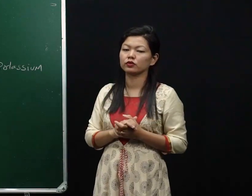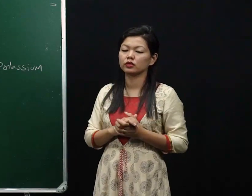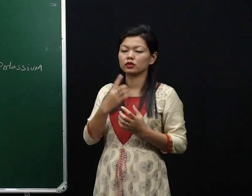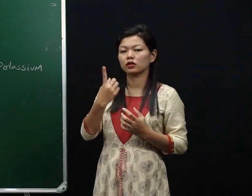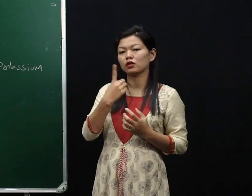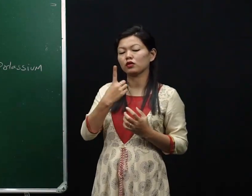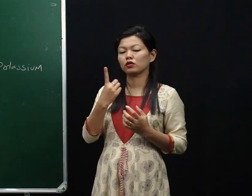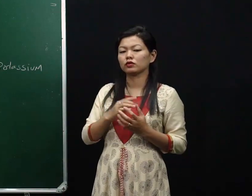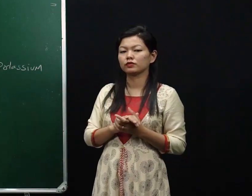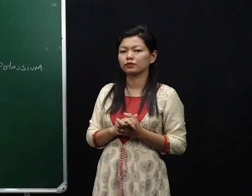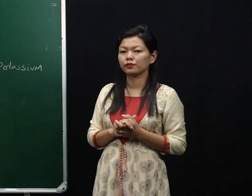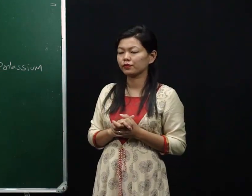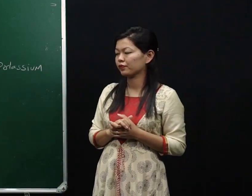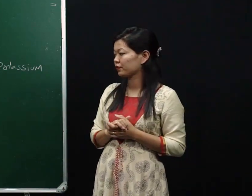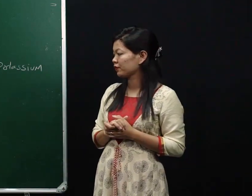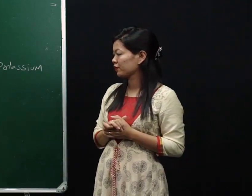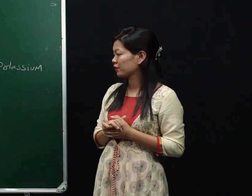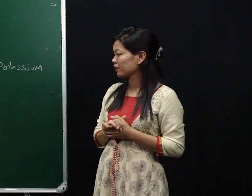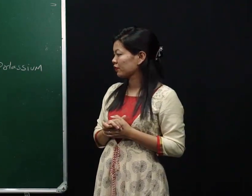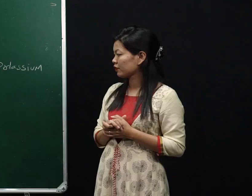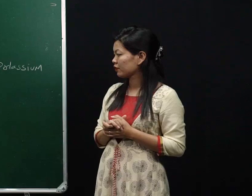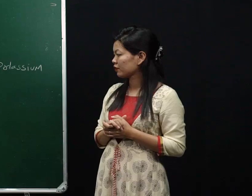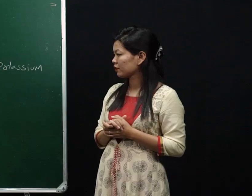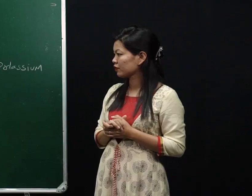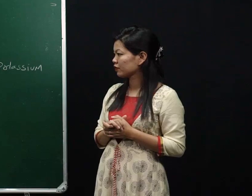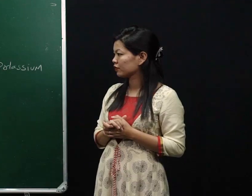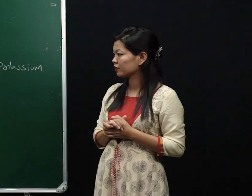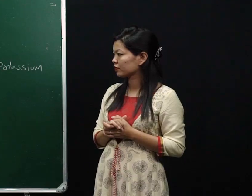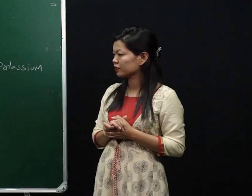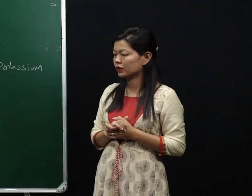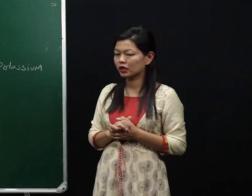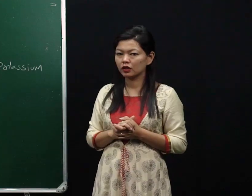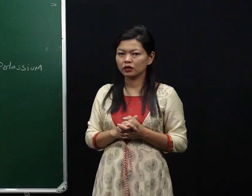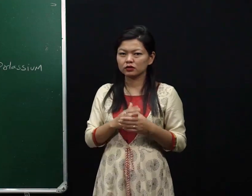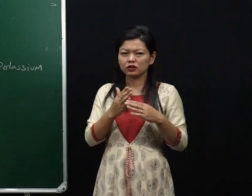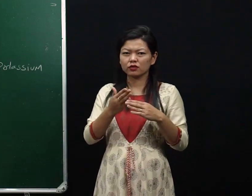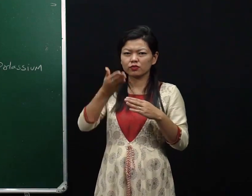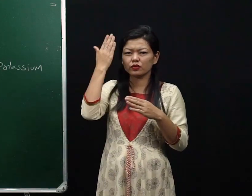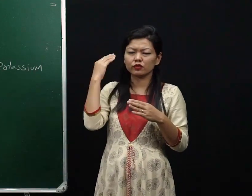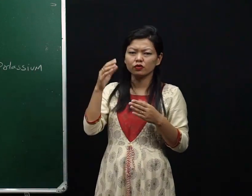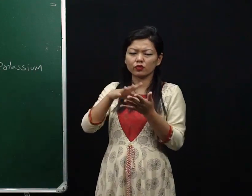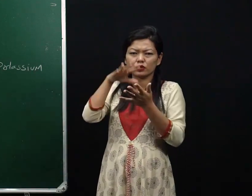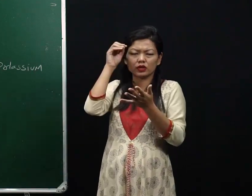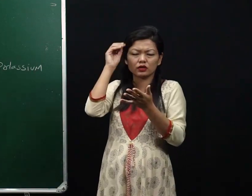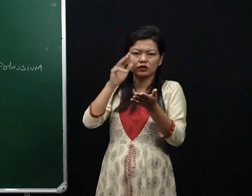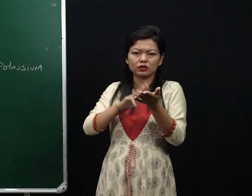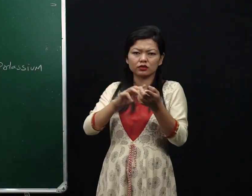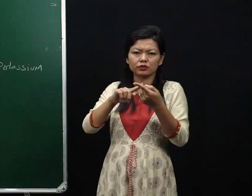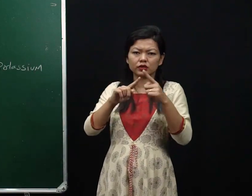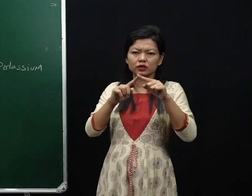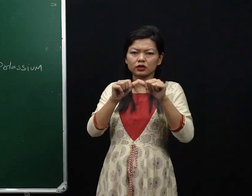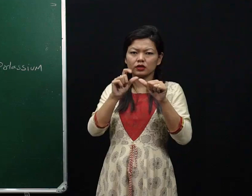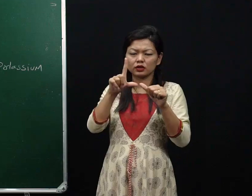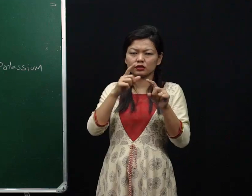Okay, at room temperature. Okay, so far we know that like metals are solid, right? Solid. And